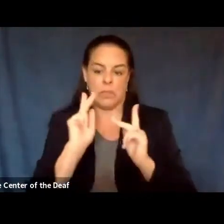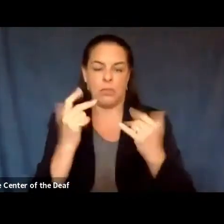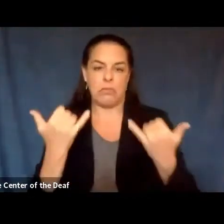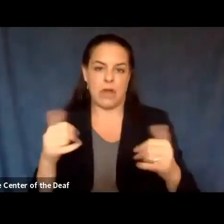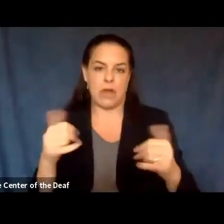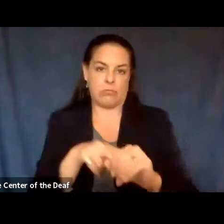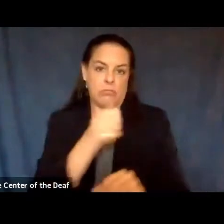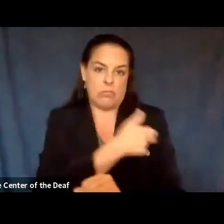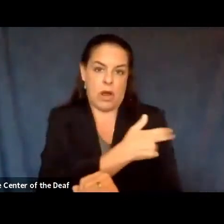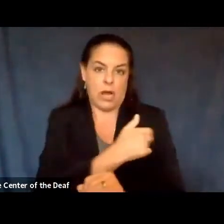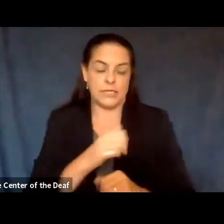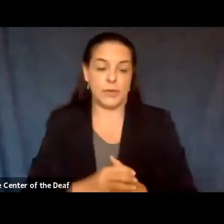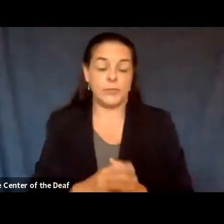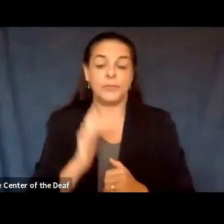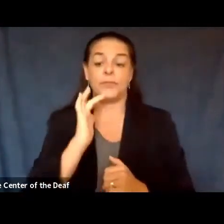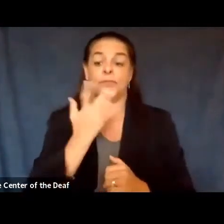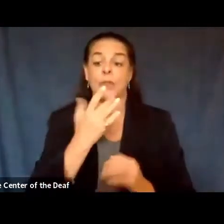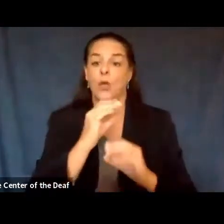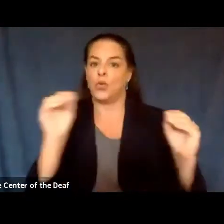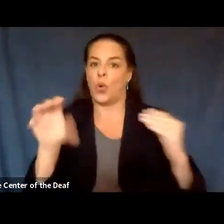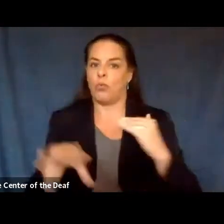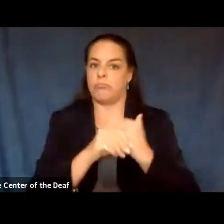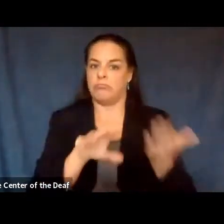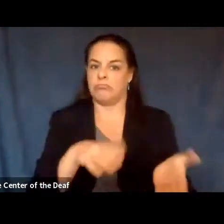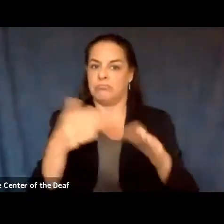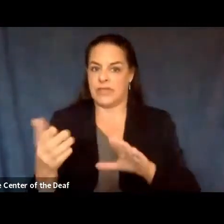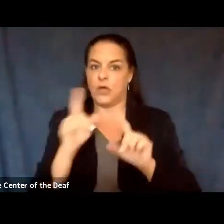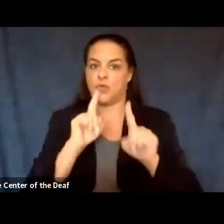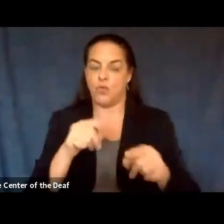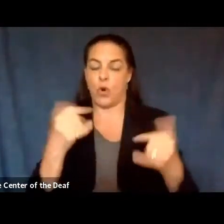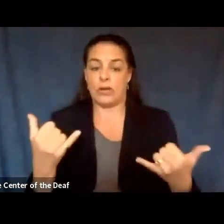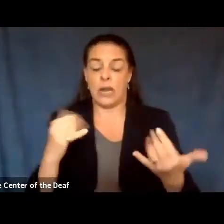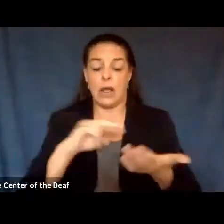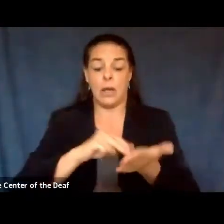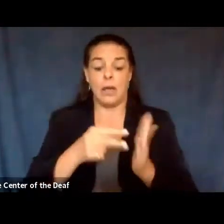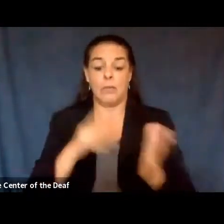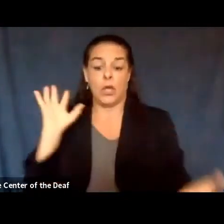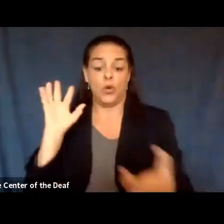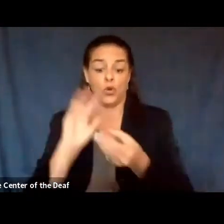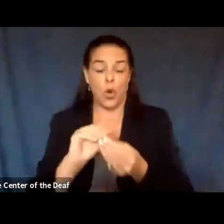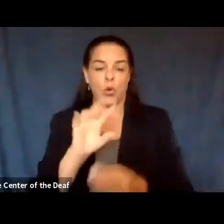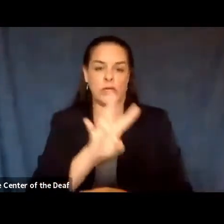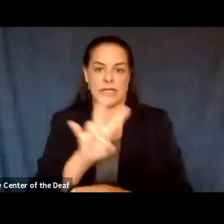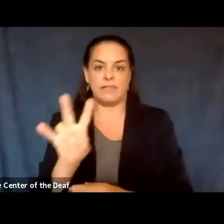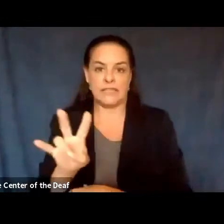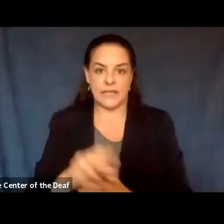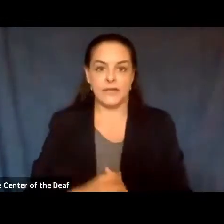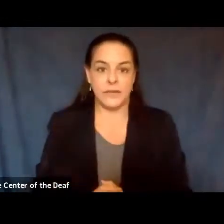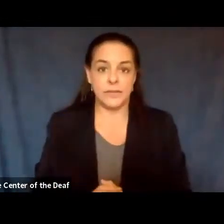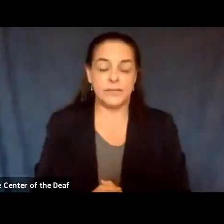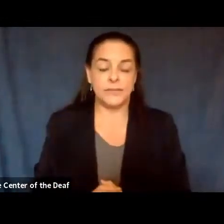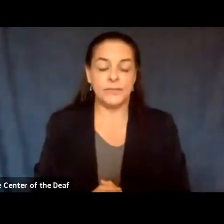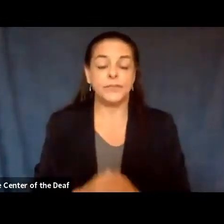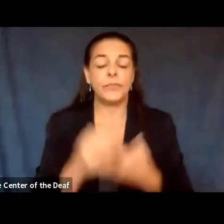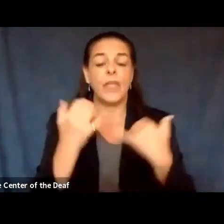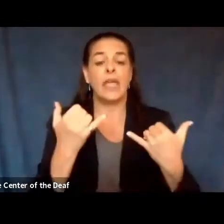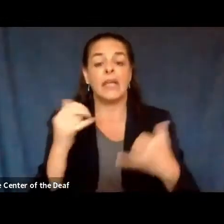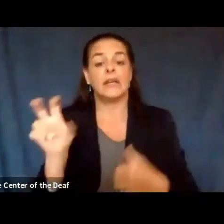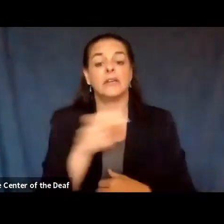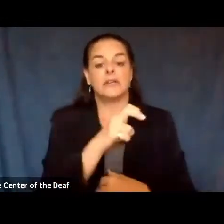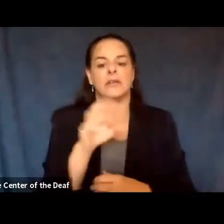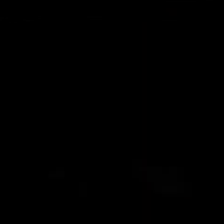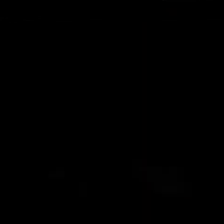hospitalized. Fortunately, we've had no additional deaths to report today, leaving our total at 77. And now we'll transition